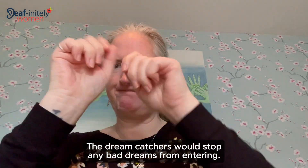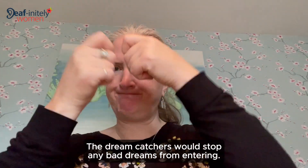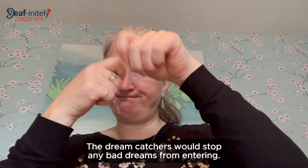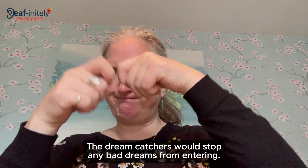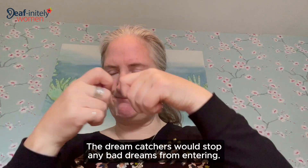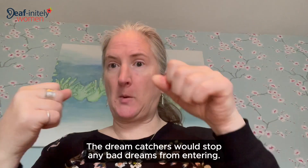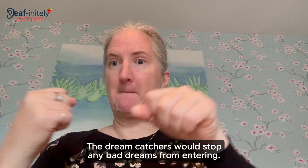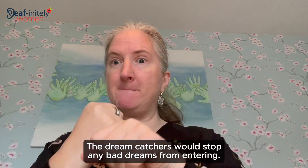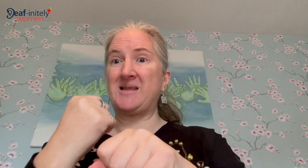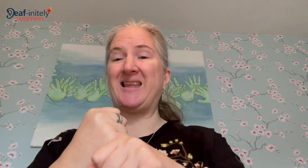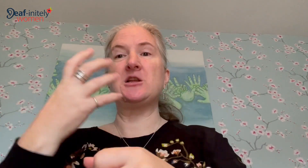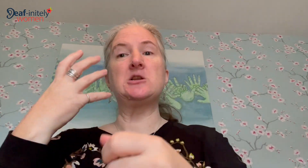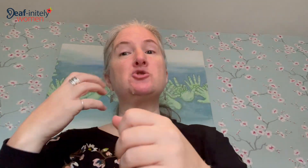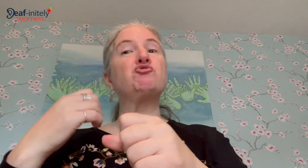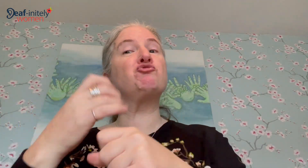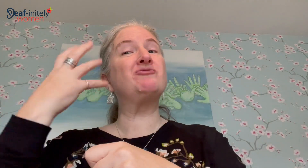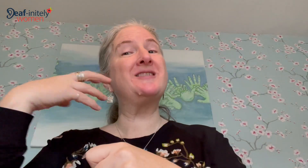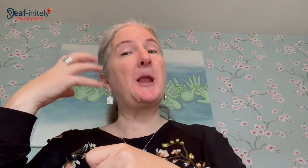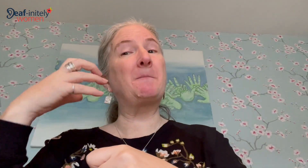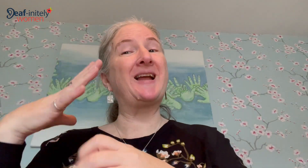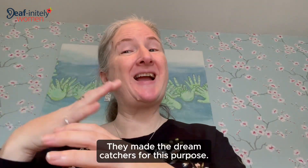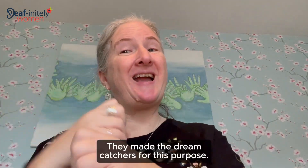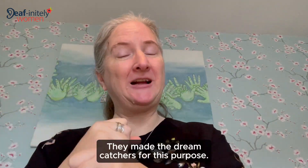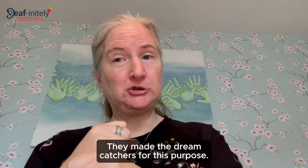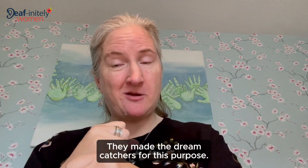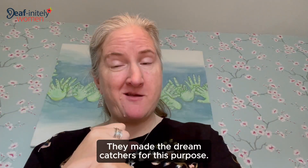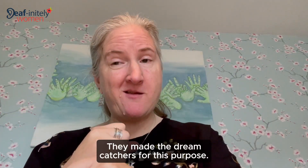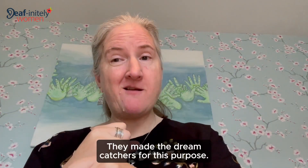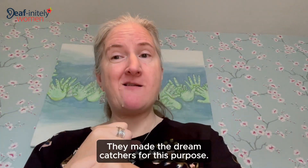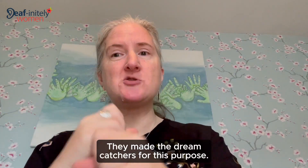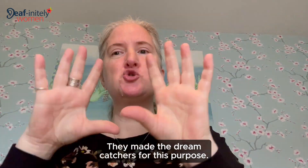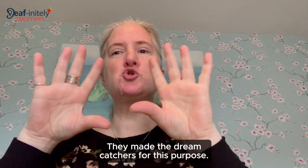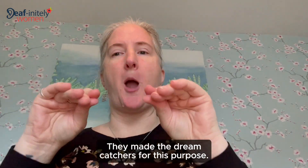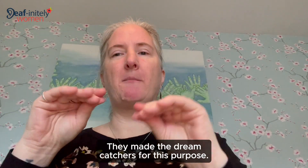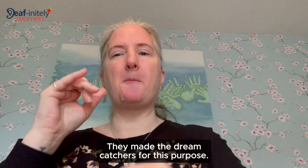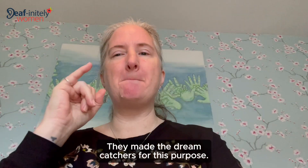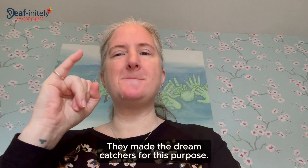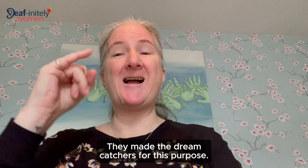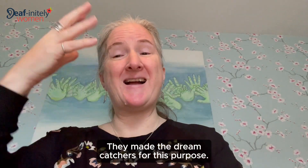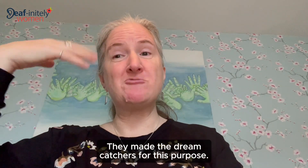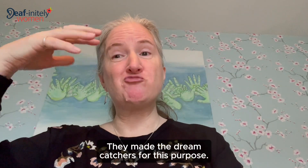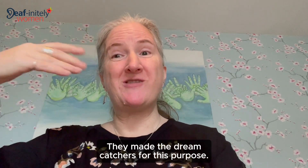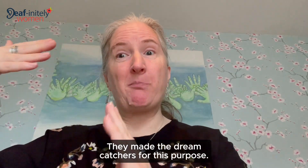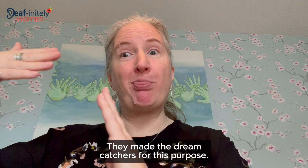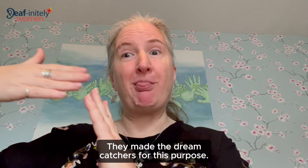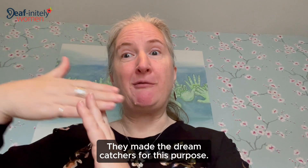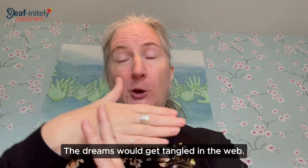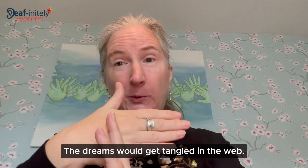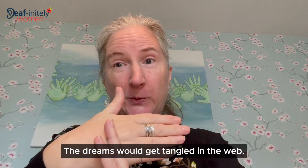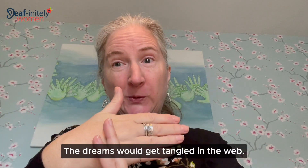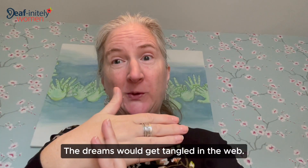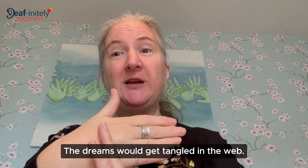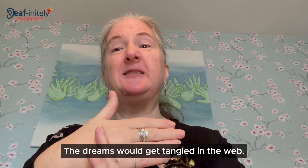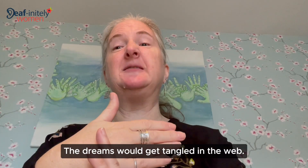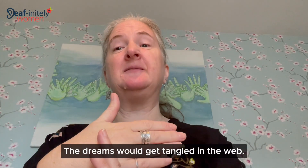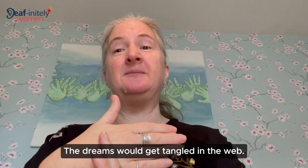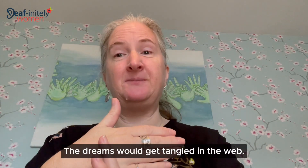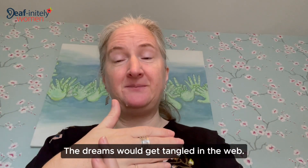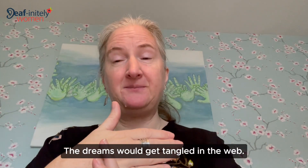from entering. They made the dream catchers for this purpose. The dreams would get tangled